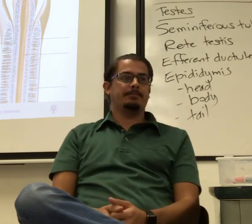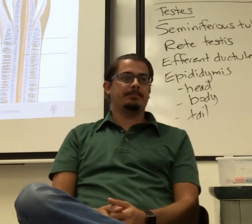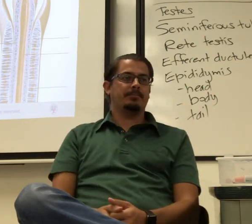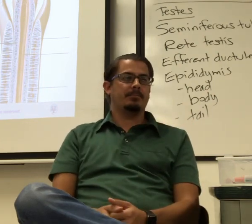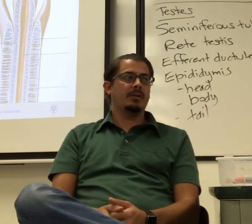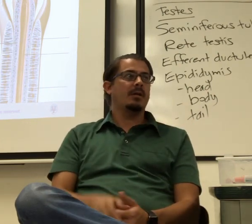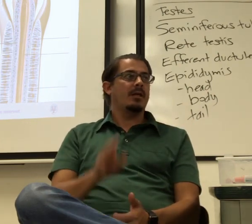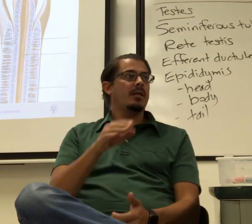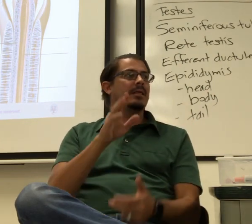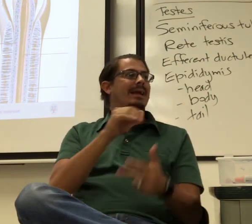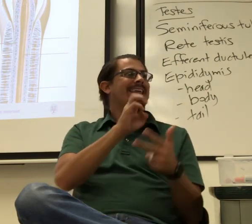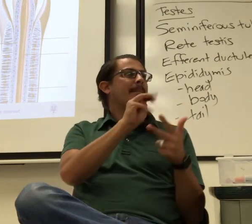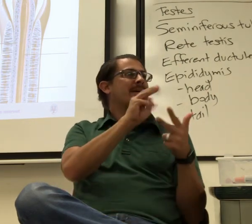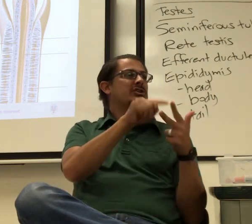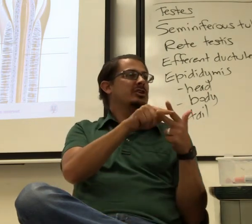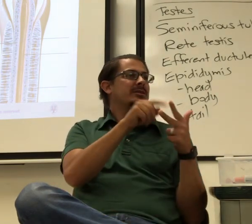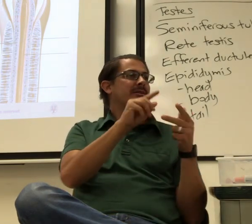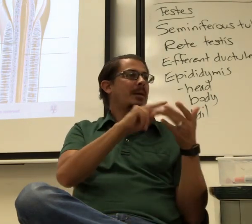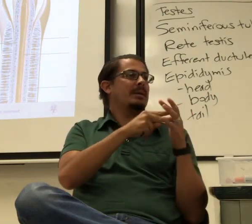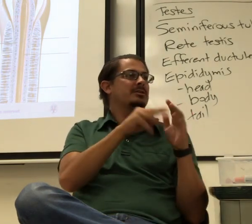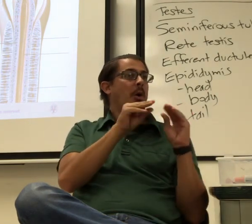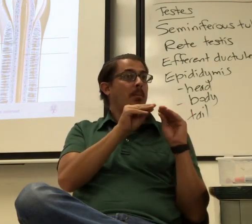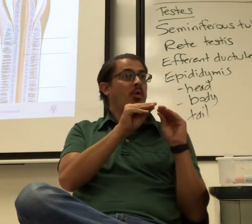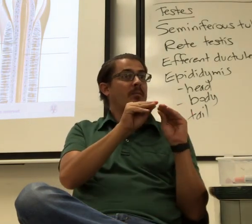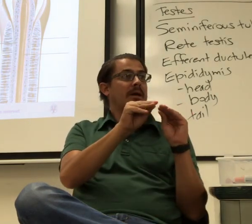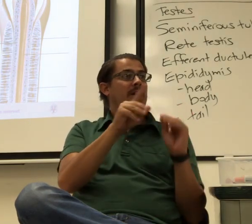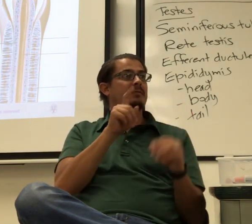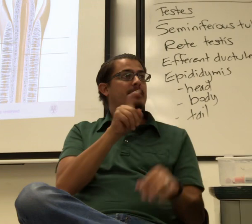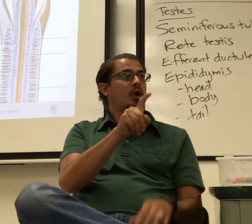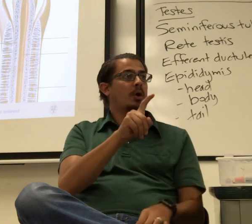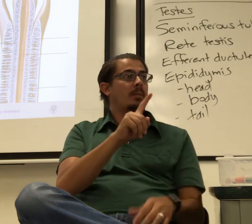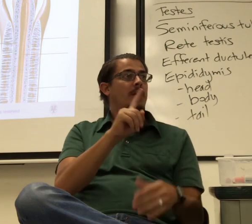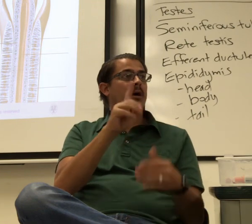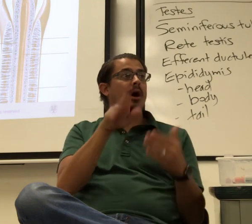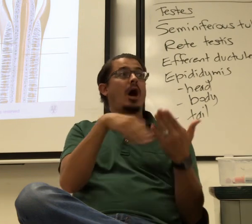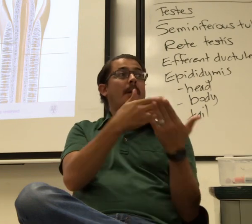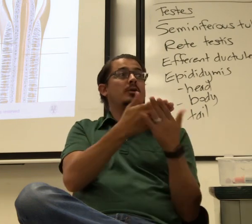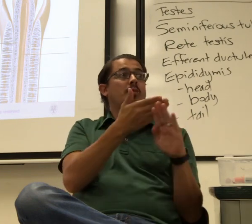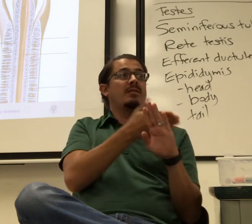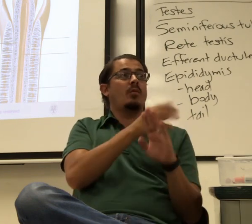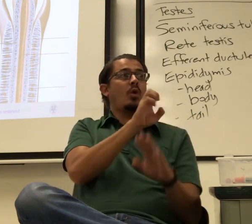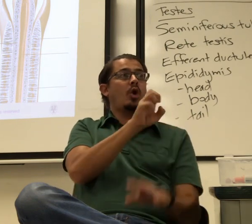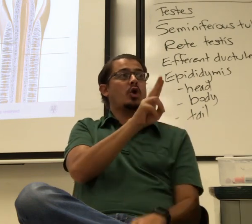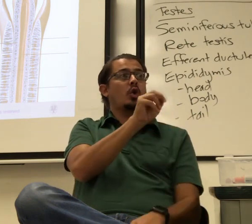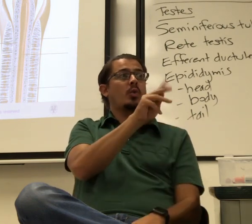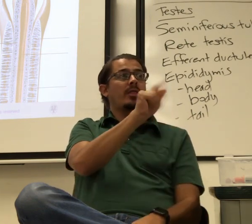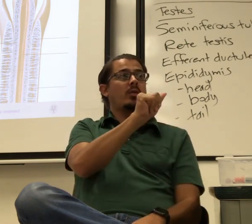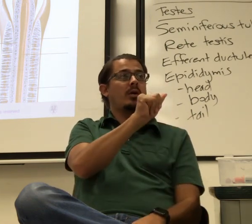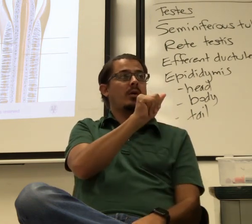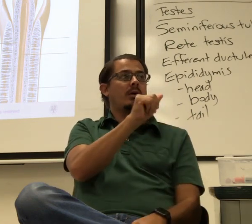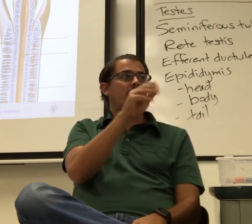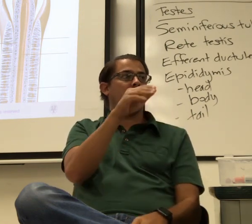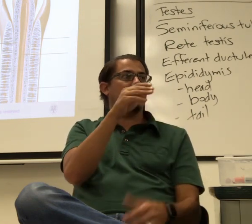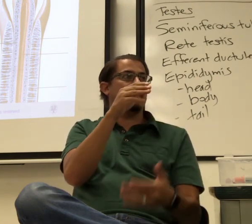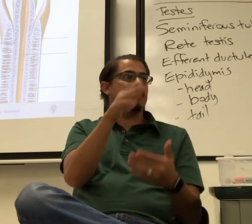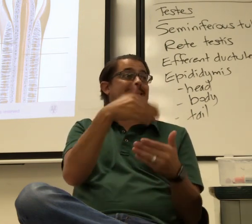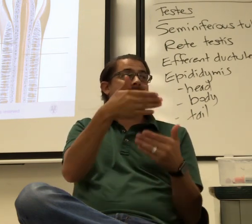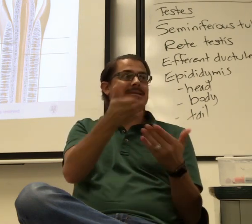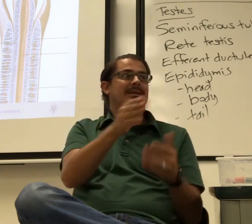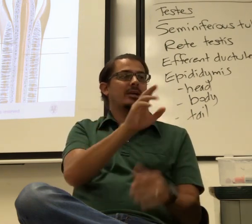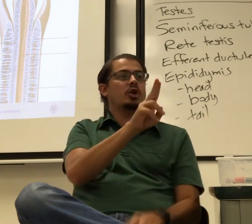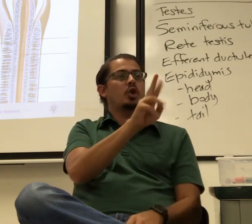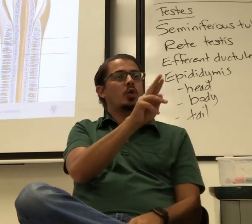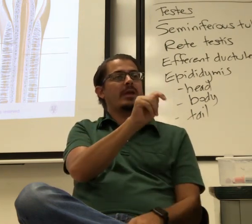which is movement of sperm up to the urethra. So that's it. The ejaculatory duct, and next thing you got is urethra.